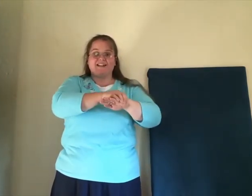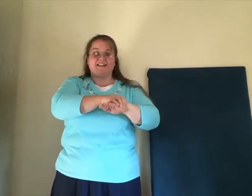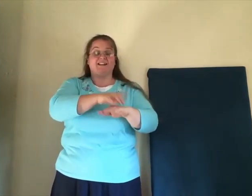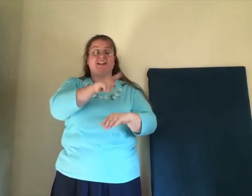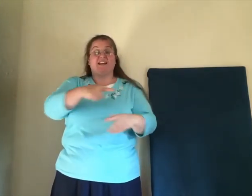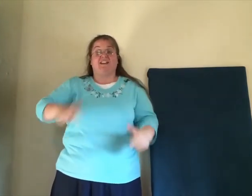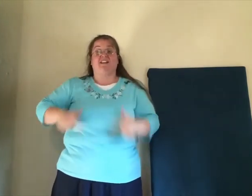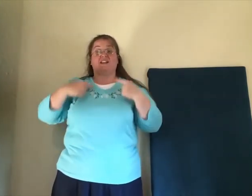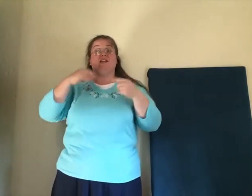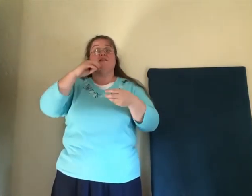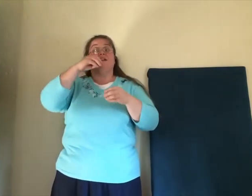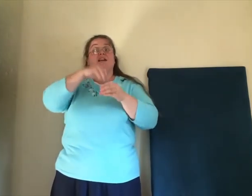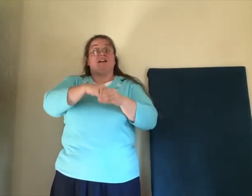England.